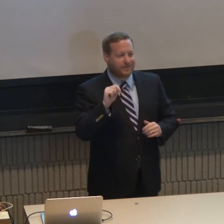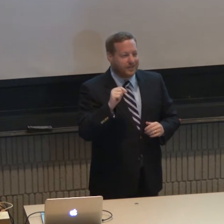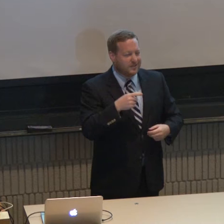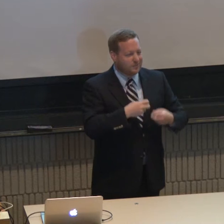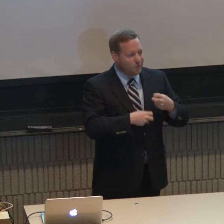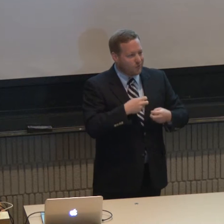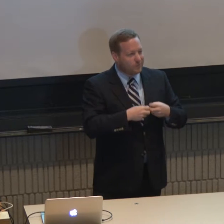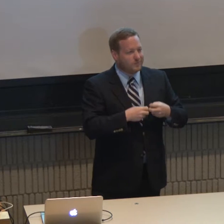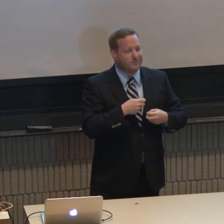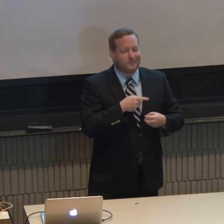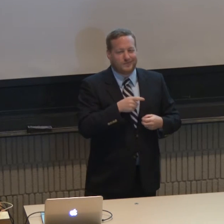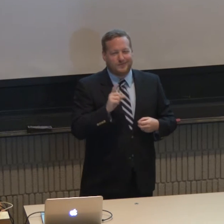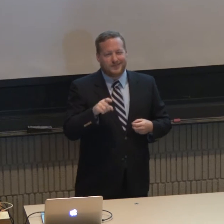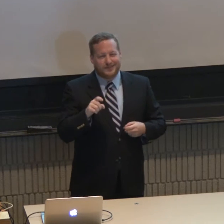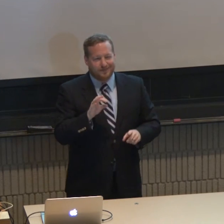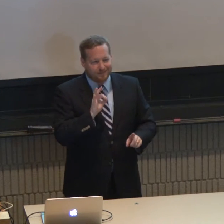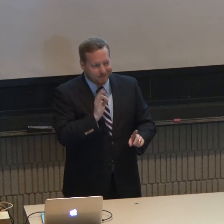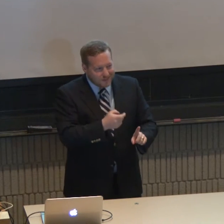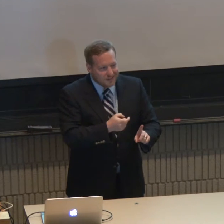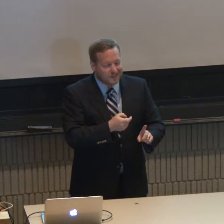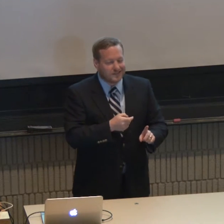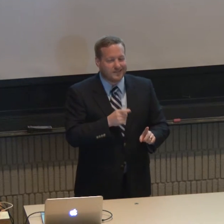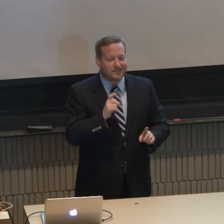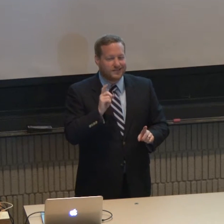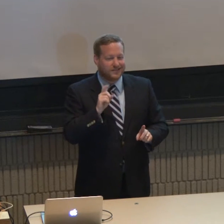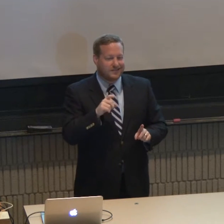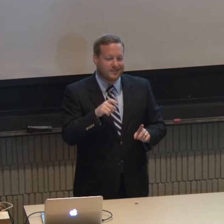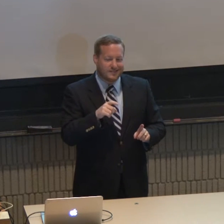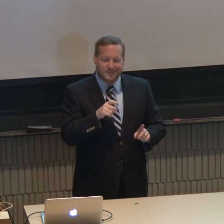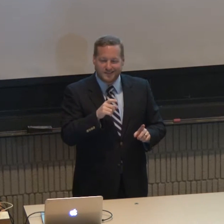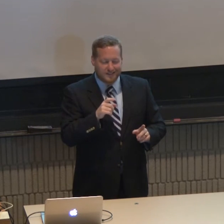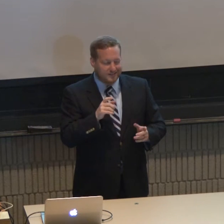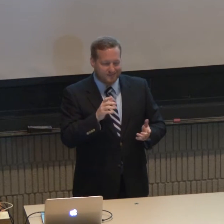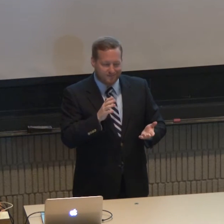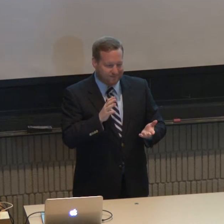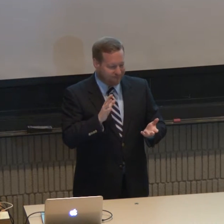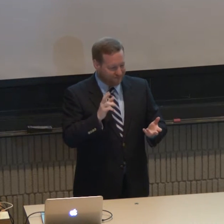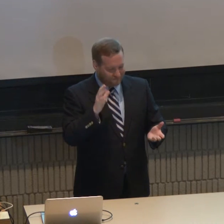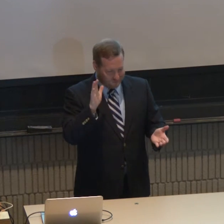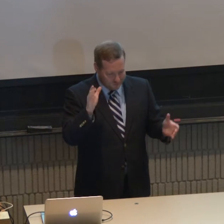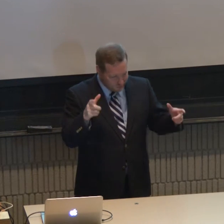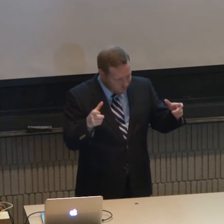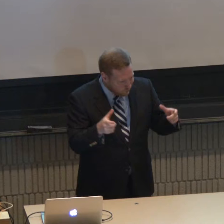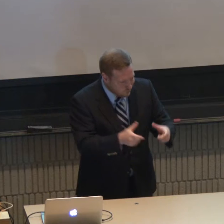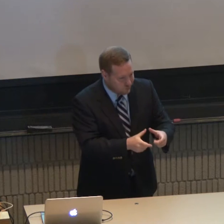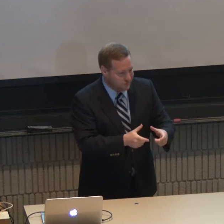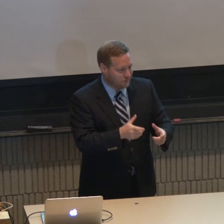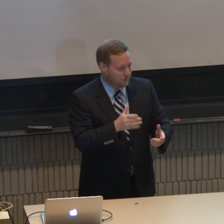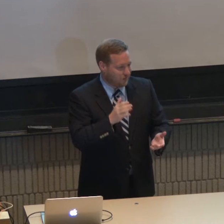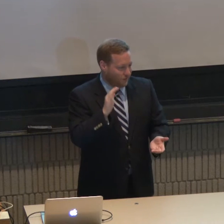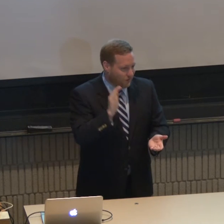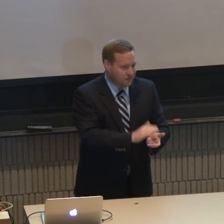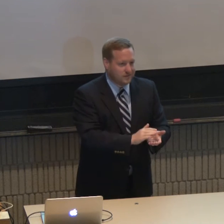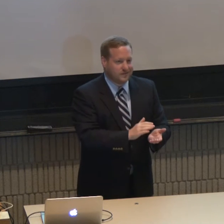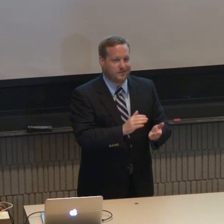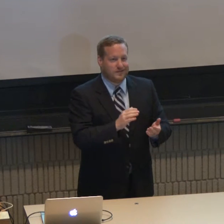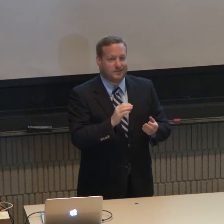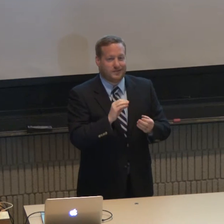At one time, deaf children, their children that were born deaf, were considered to have a birth defect.